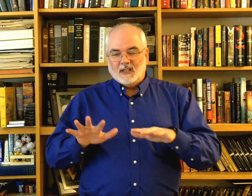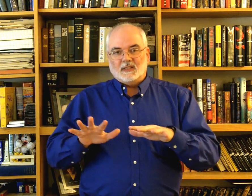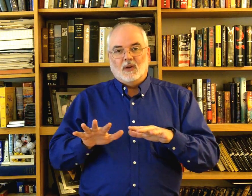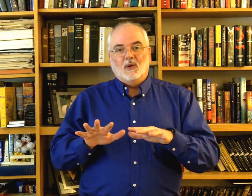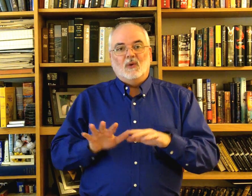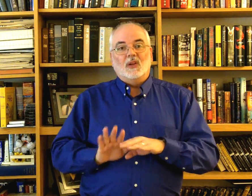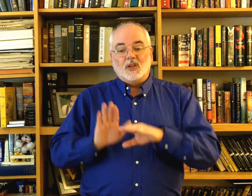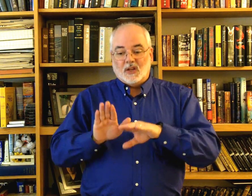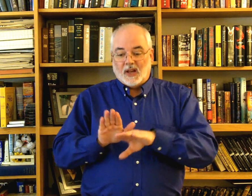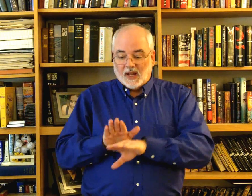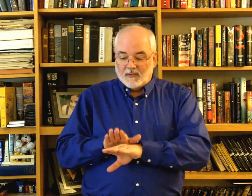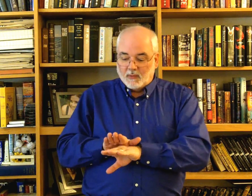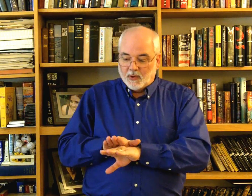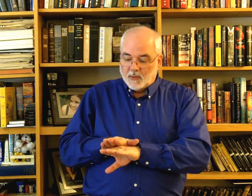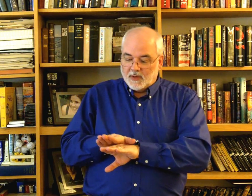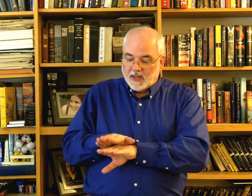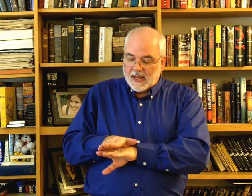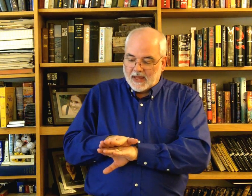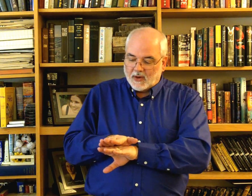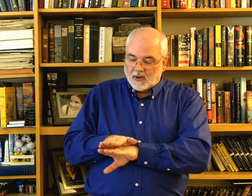So if you put them together,